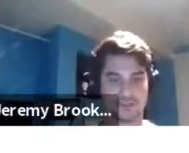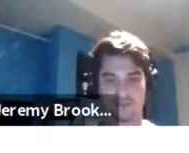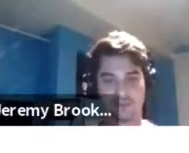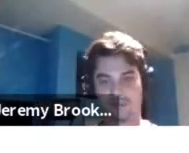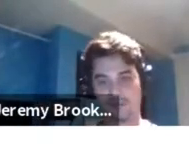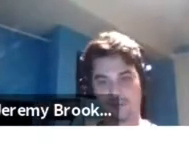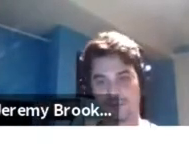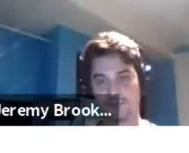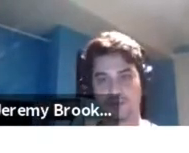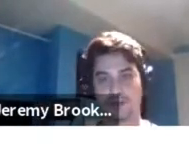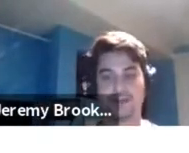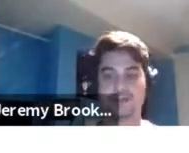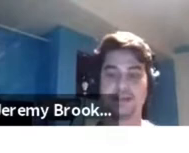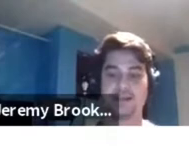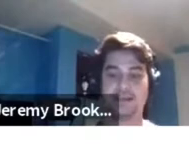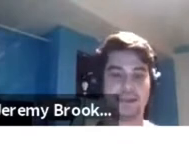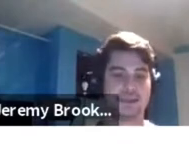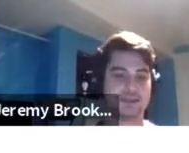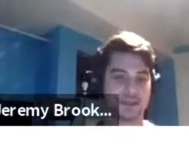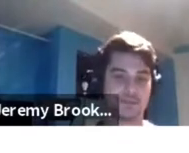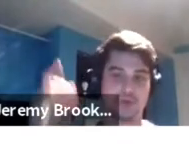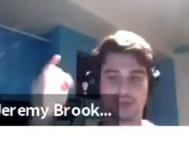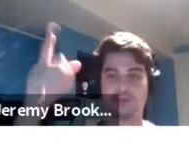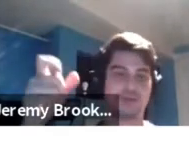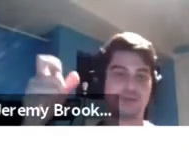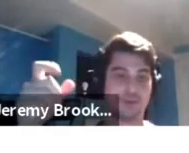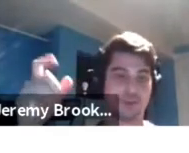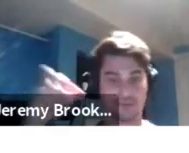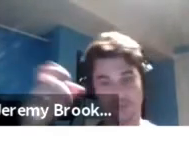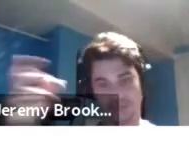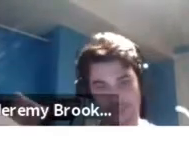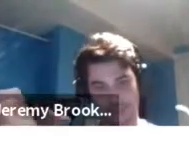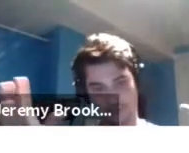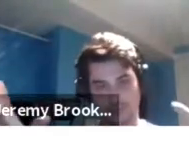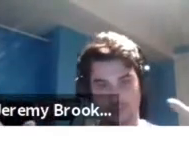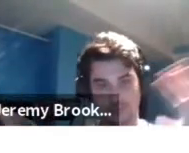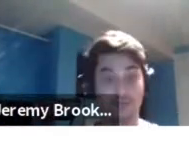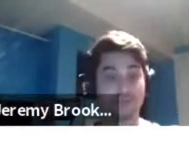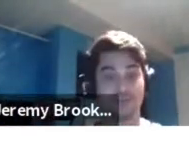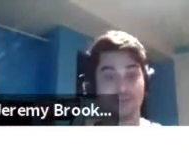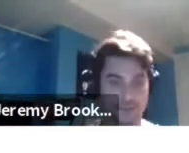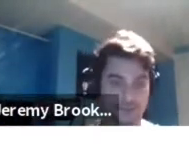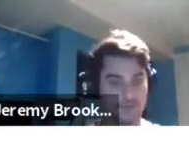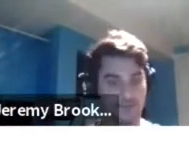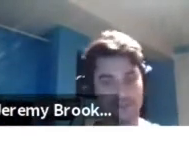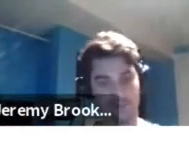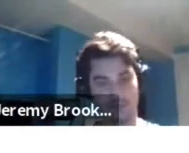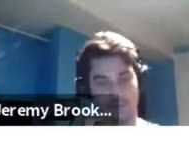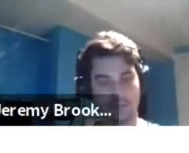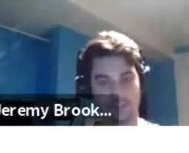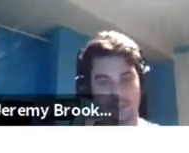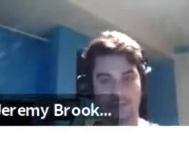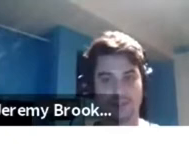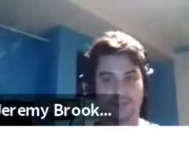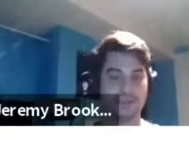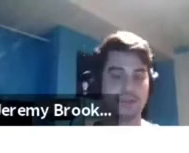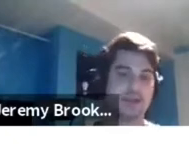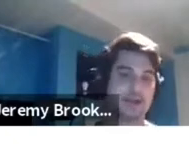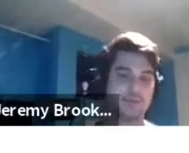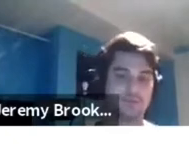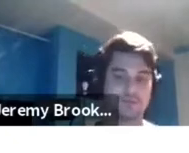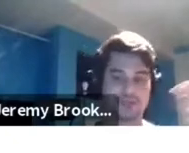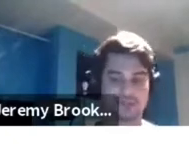as these are the controllers you hold in your hand, and point it at the globe, and you can pick a site and travel to that site if it's available in the